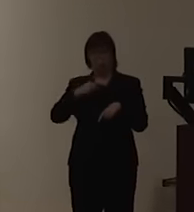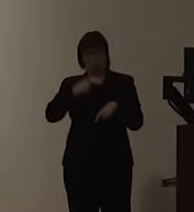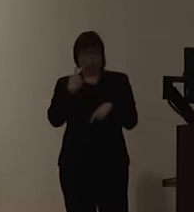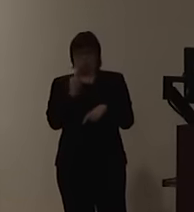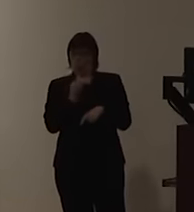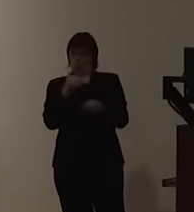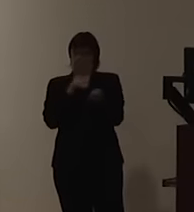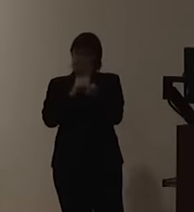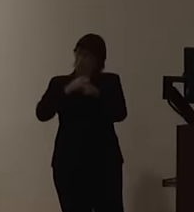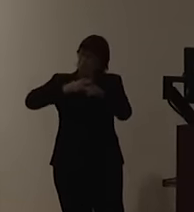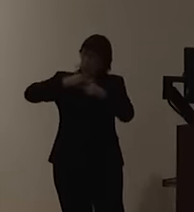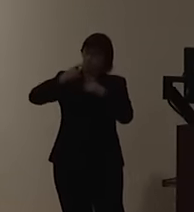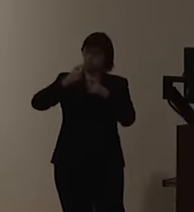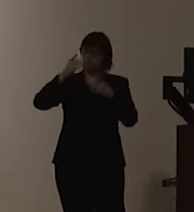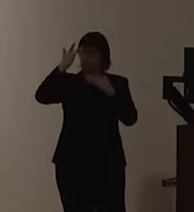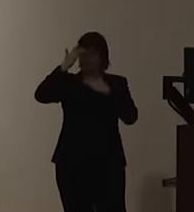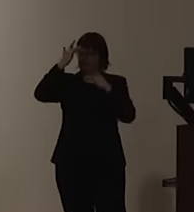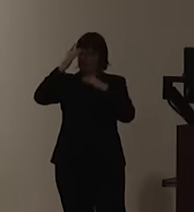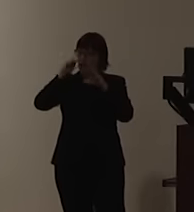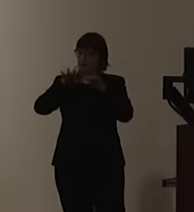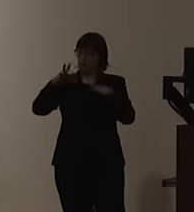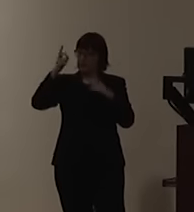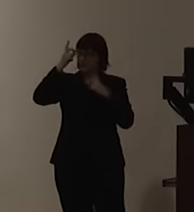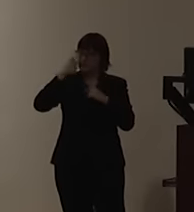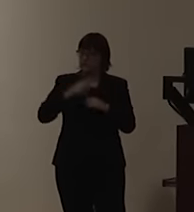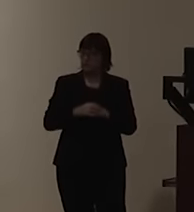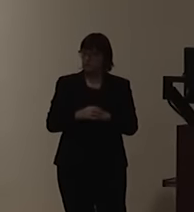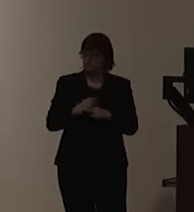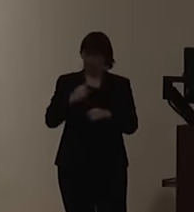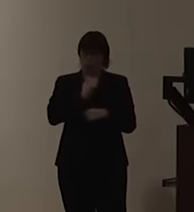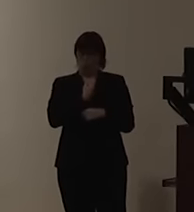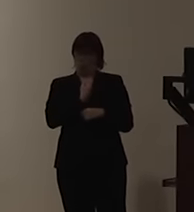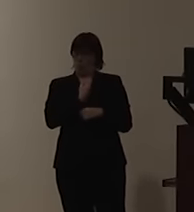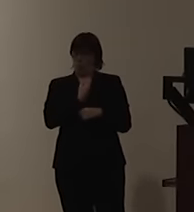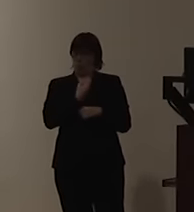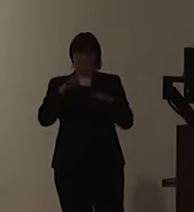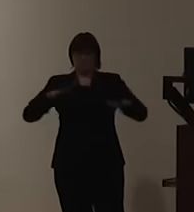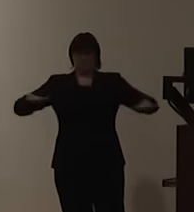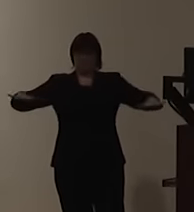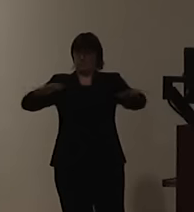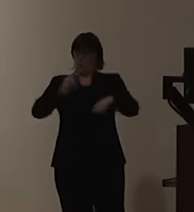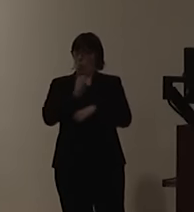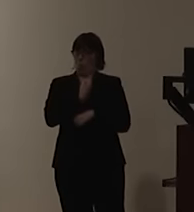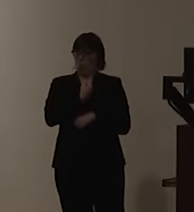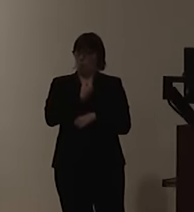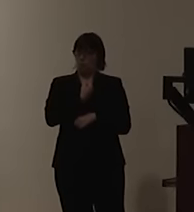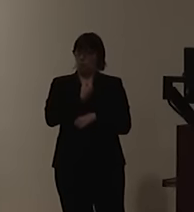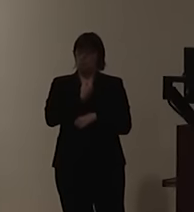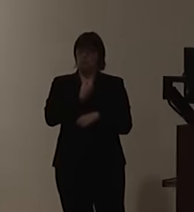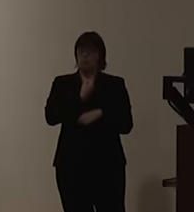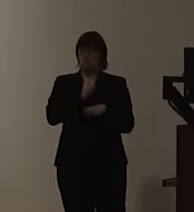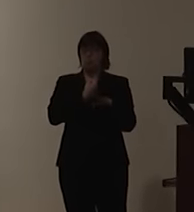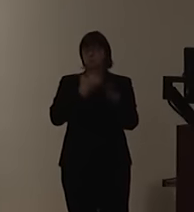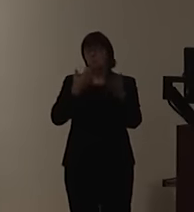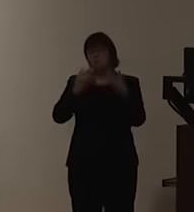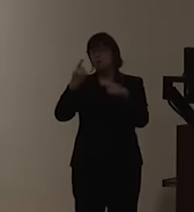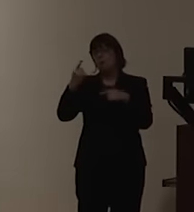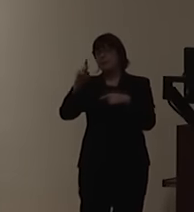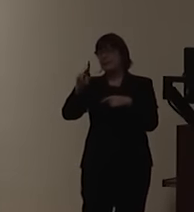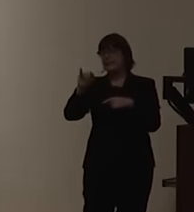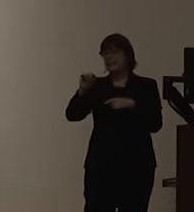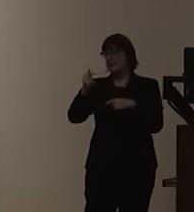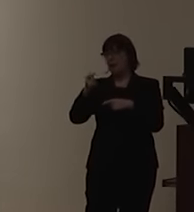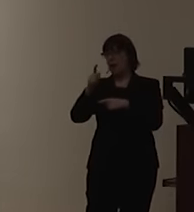doctor in a huge district, and probably, with the exception of a couple in Kigali who were focused